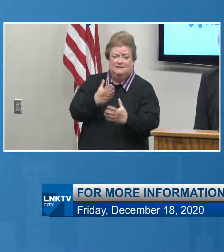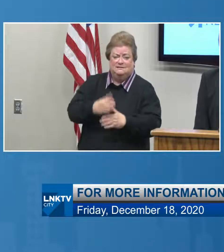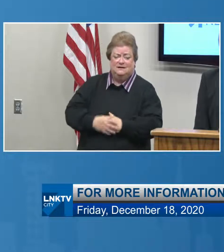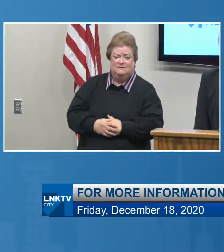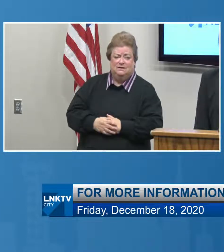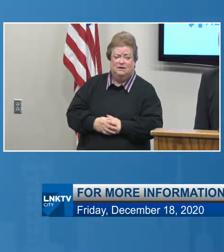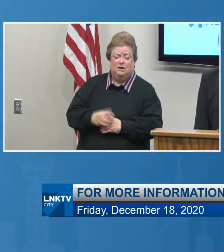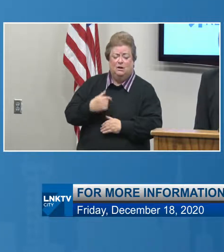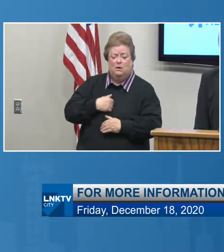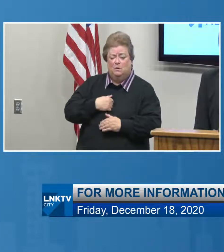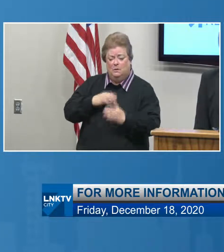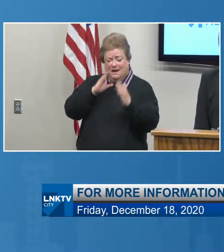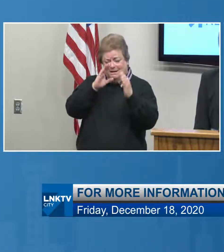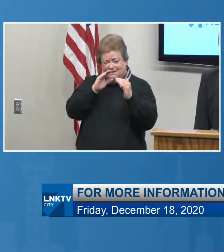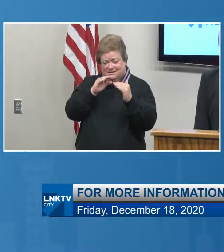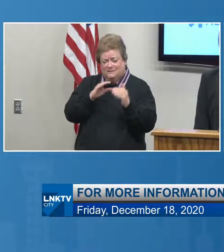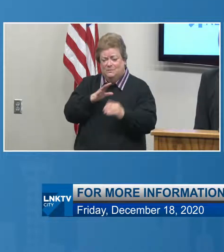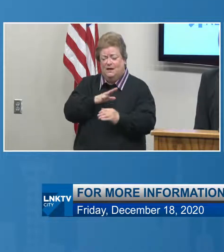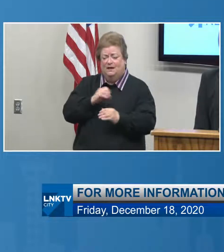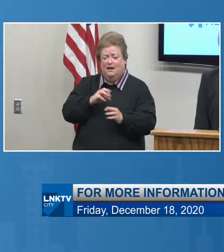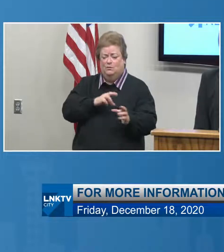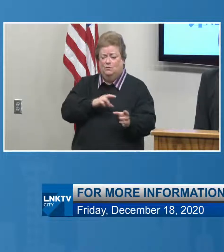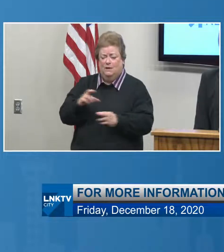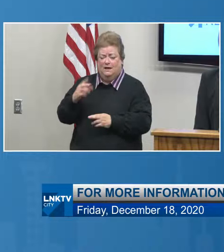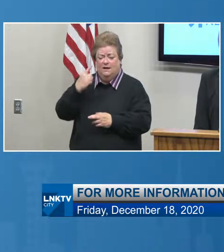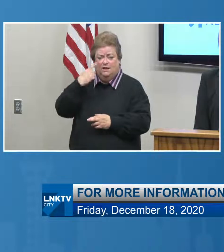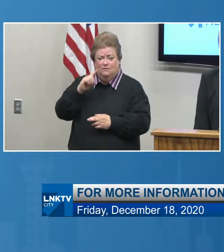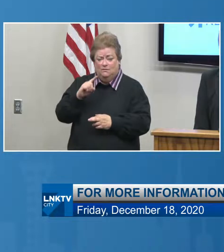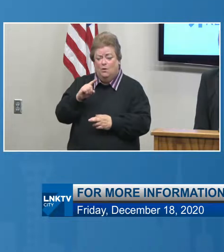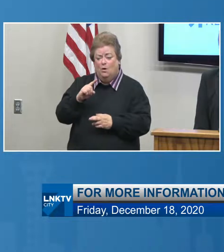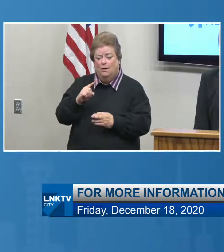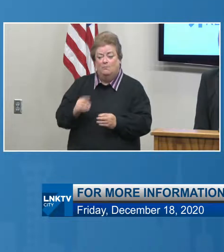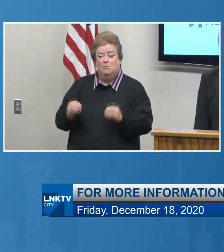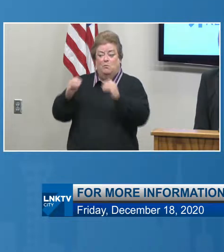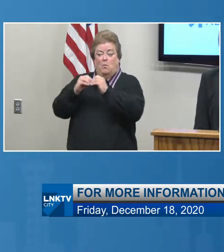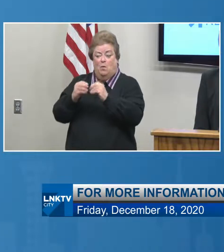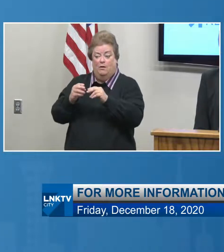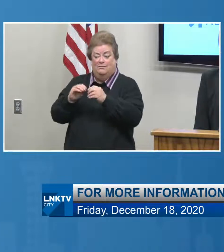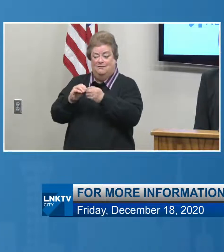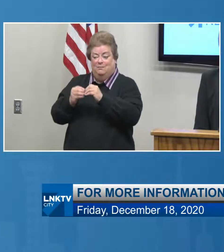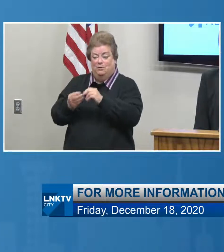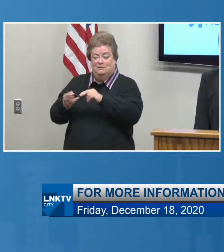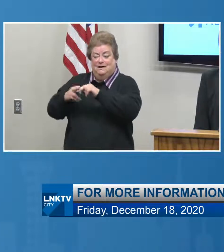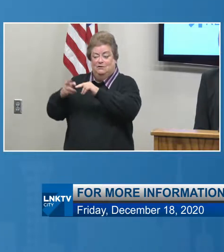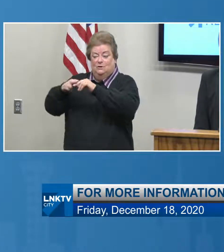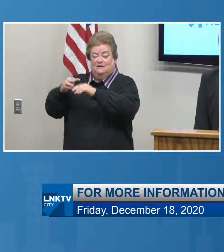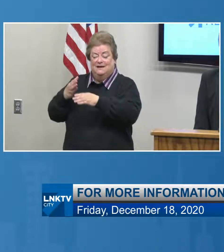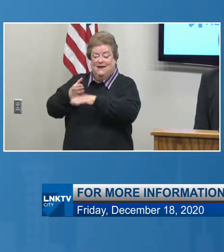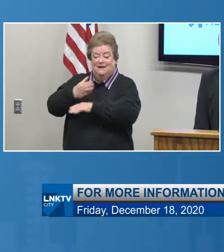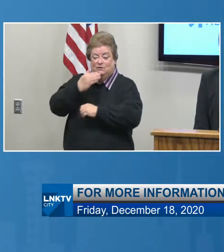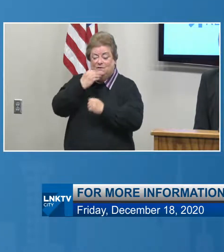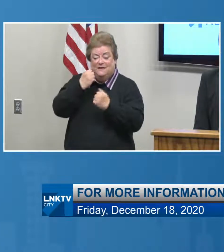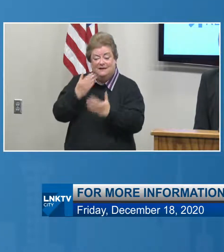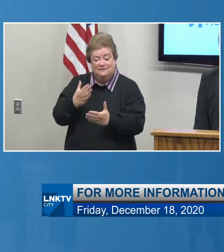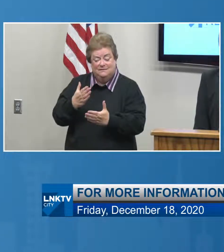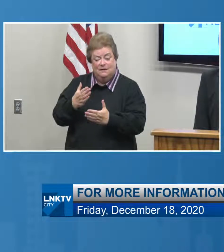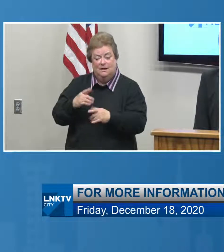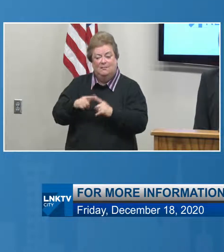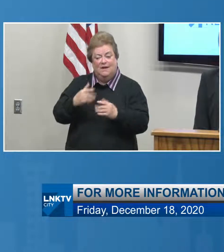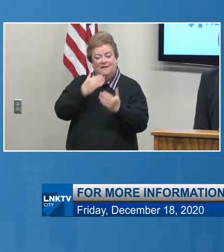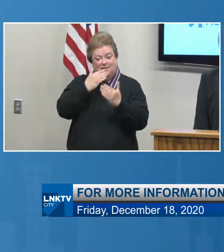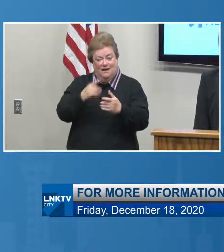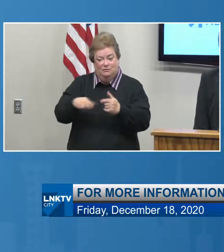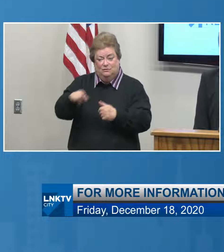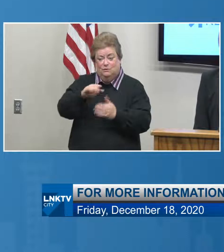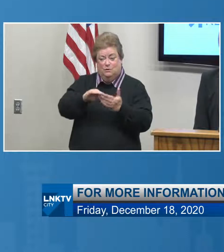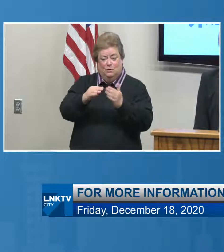had anticipated and gotten ready for a surge after Thanksgiving. And our big thanks to the community that we did not see that. And I